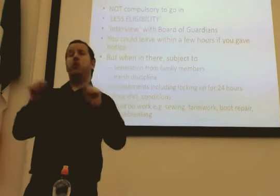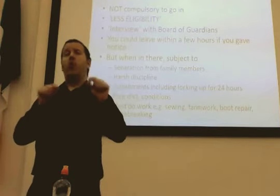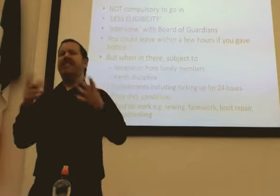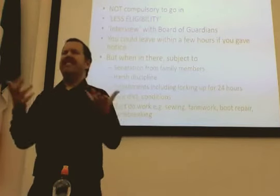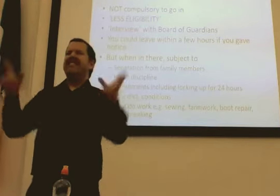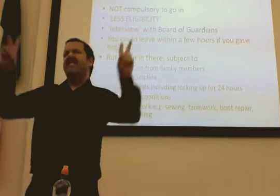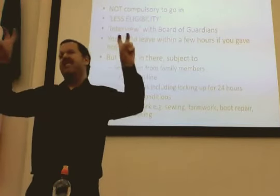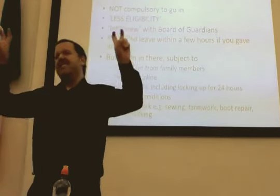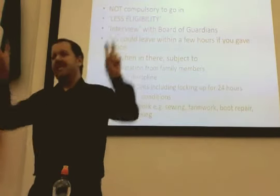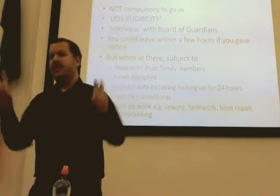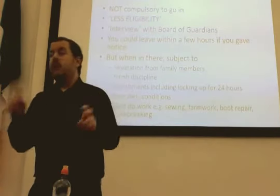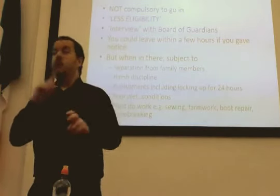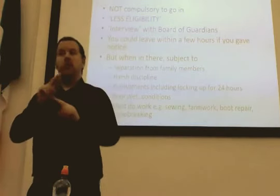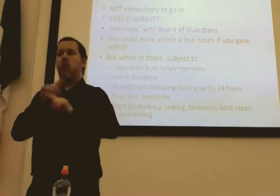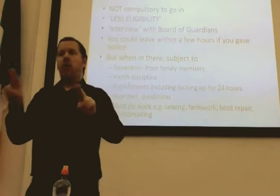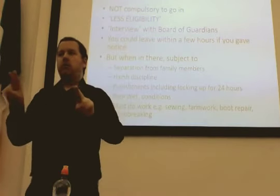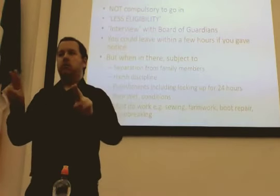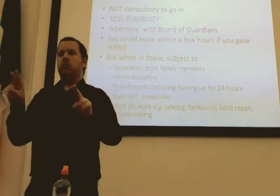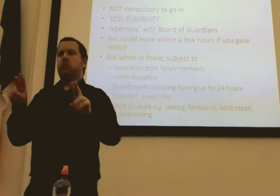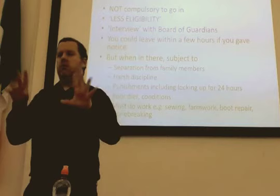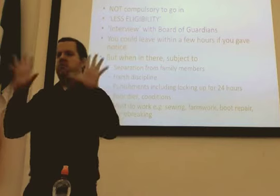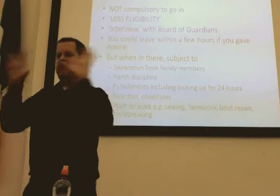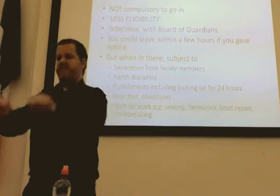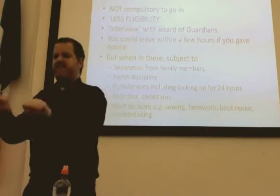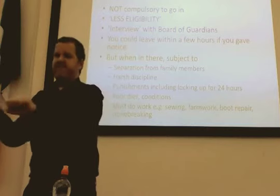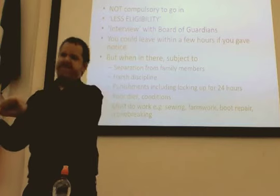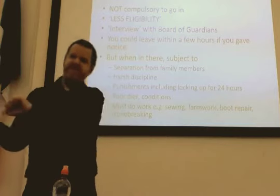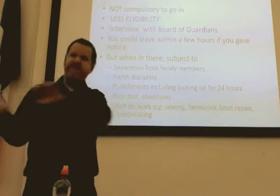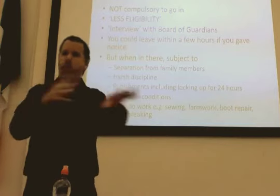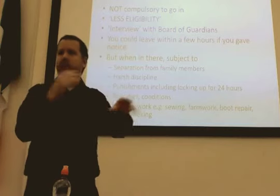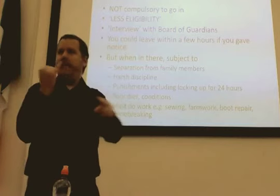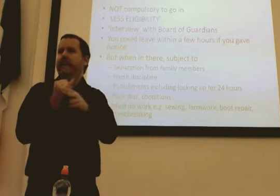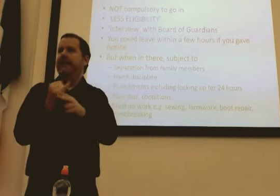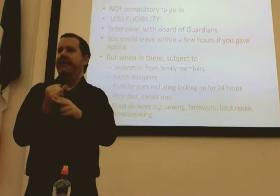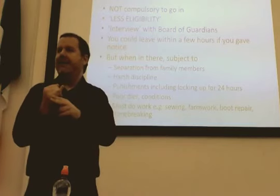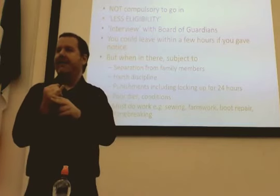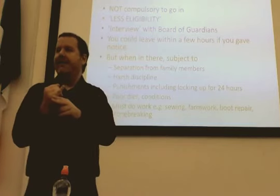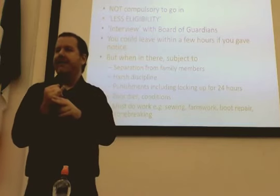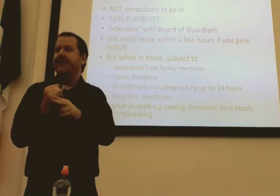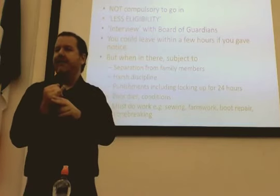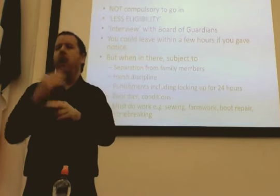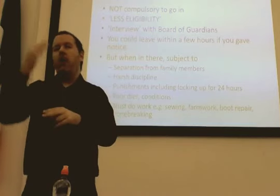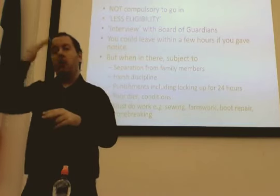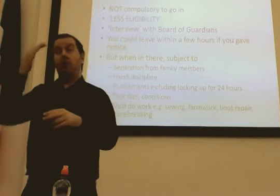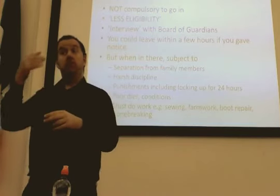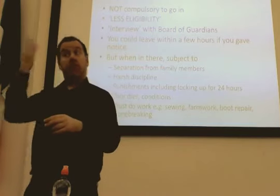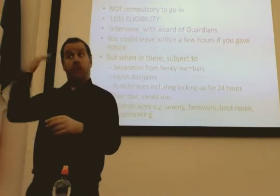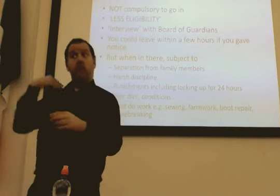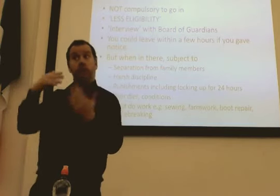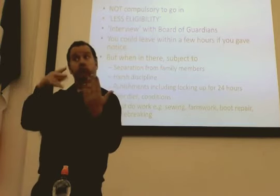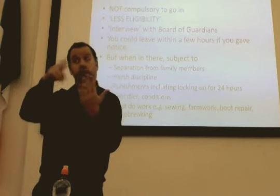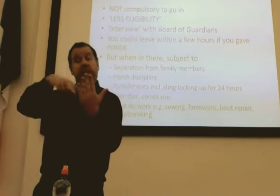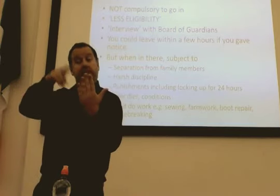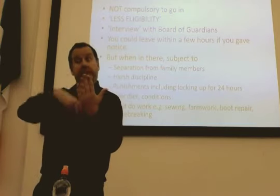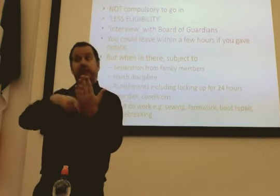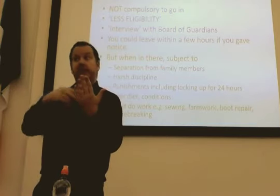is the wrong word, because no one wanted to go in. This wasn't a choice for people. At the same time, it wasn't, they weren't forced